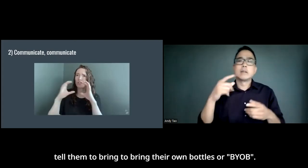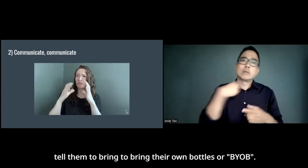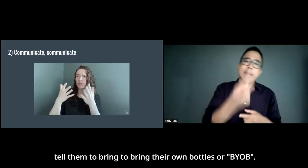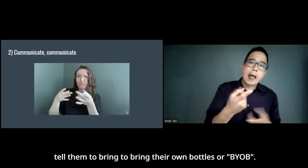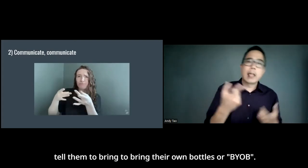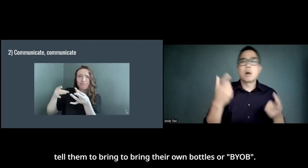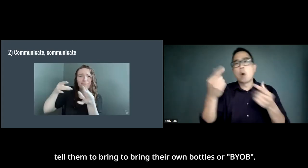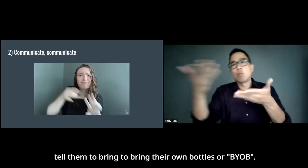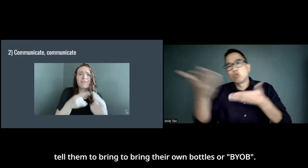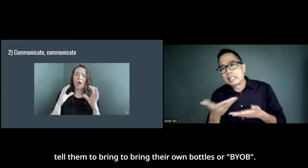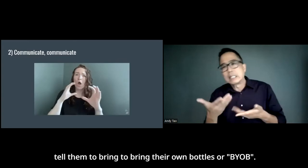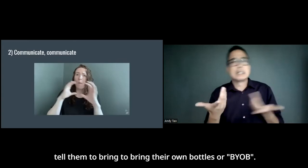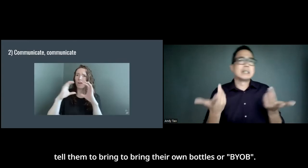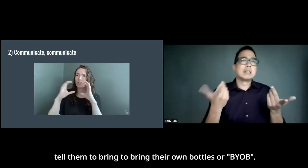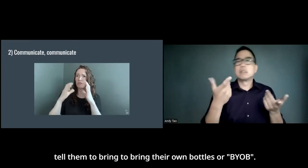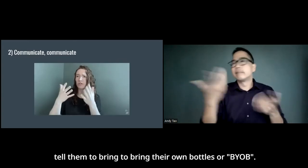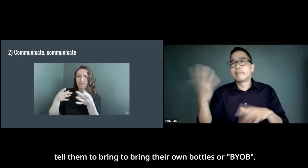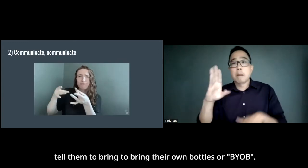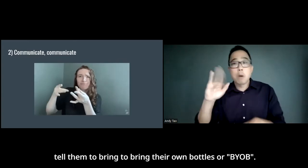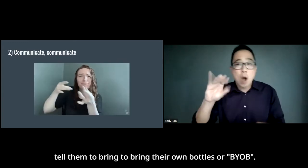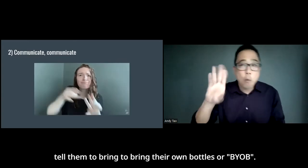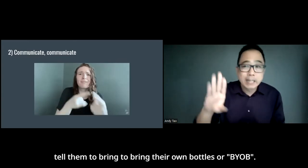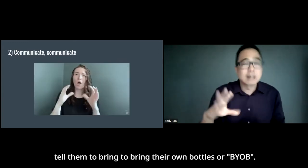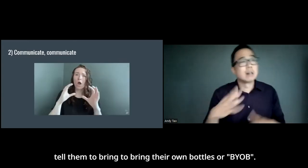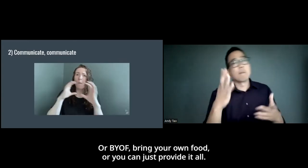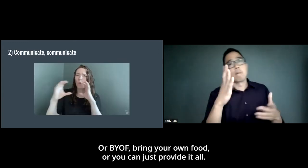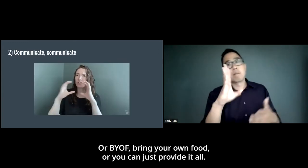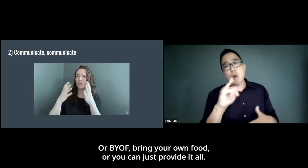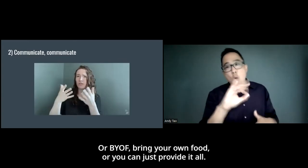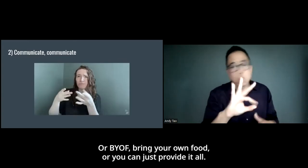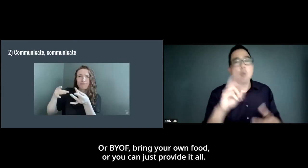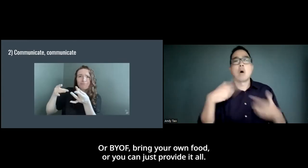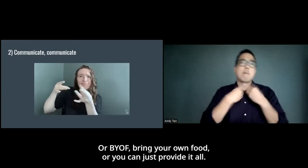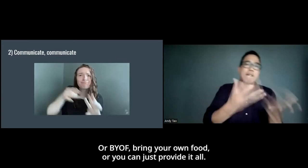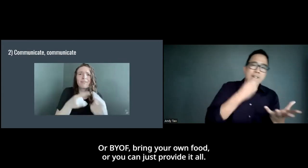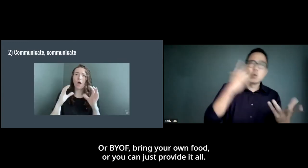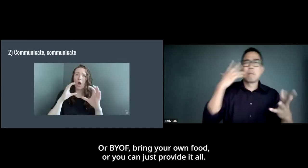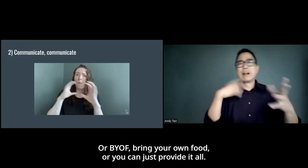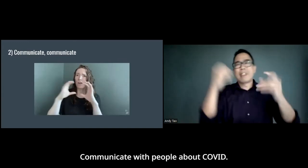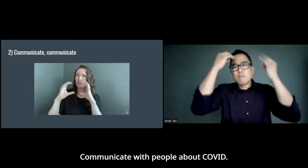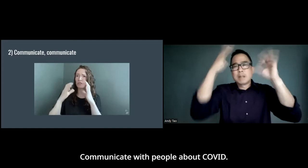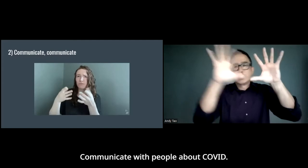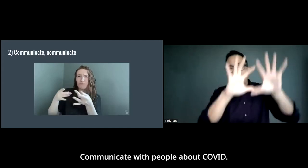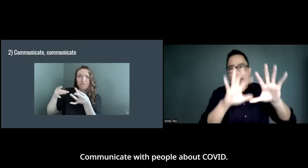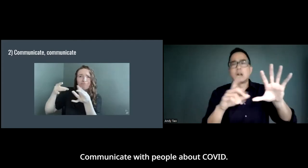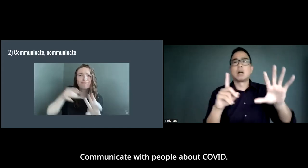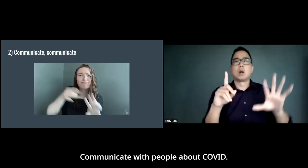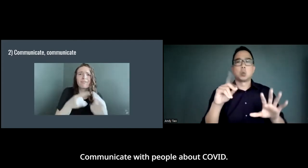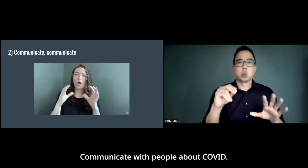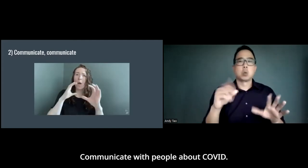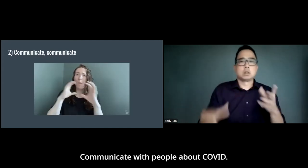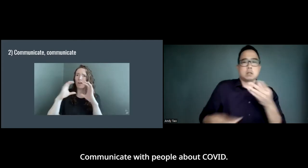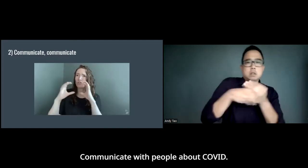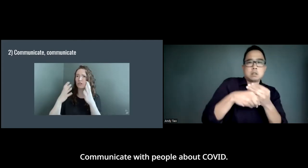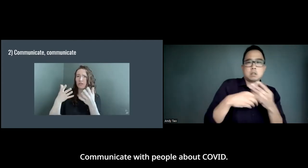So if you're going to host a party or you're asking people to bring, you know, their own drinks or you're